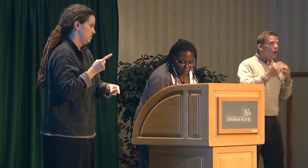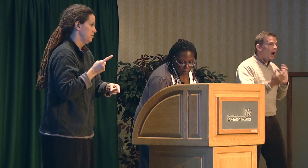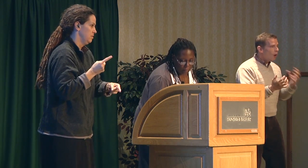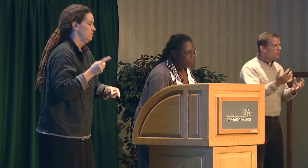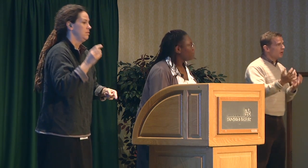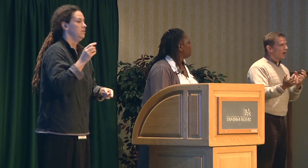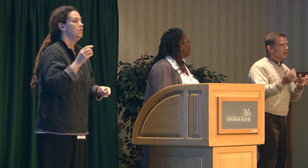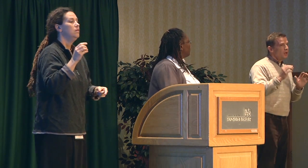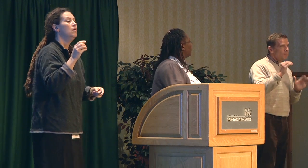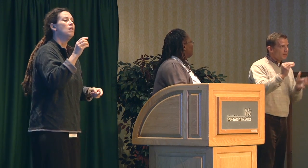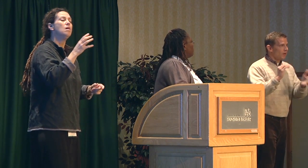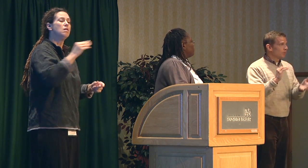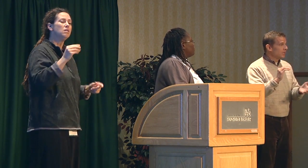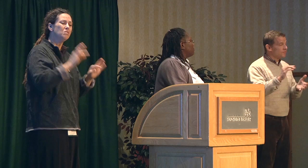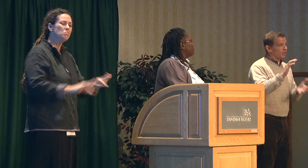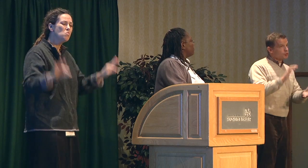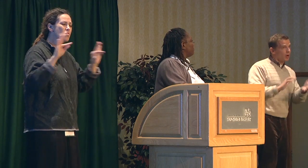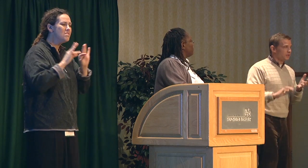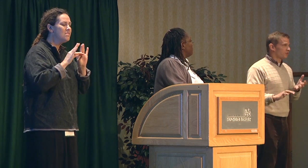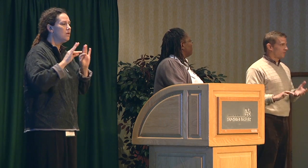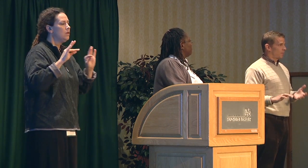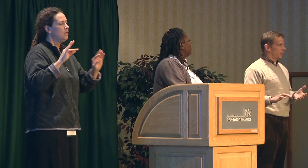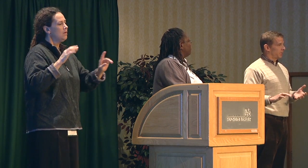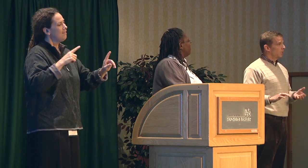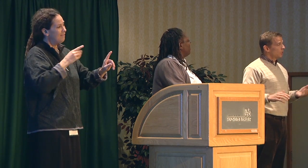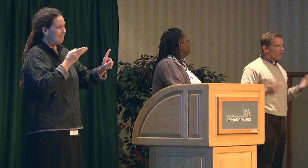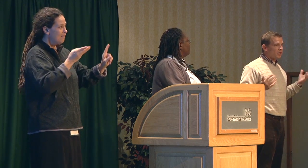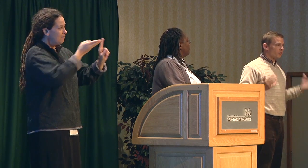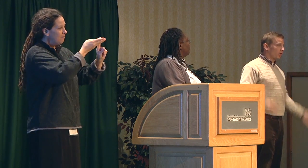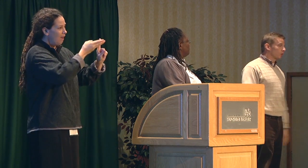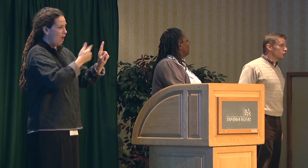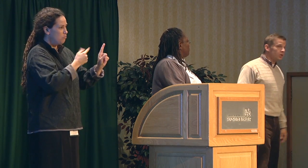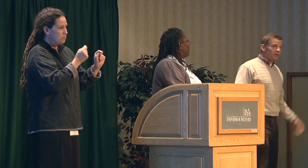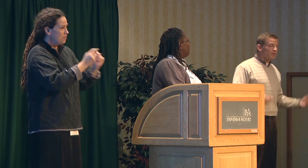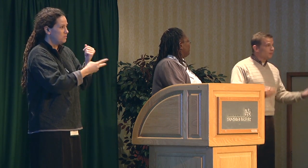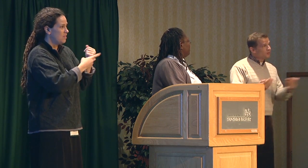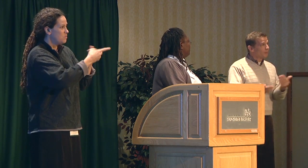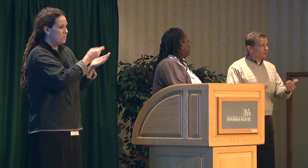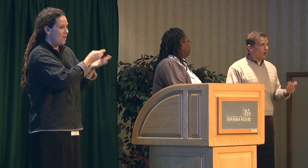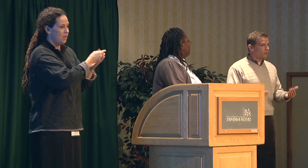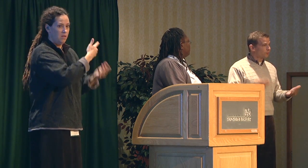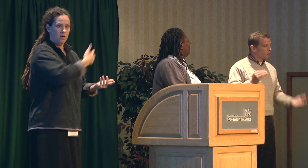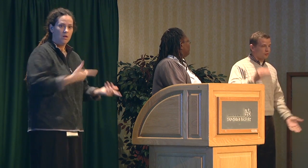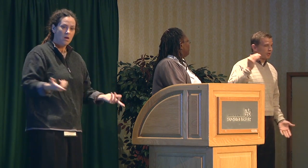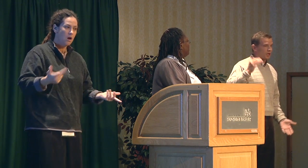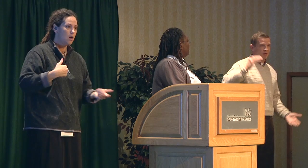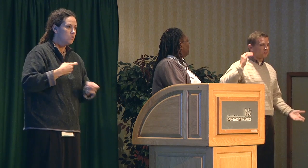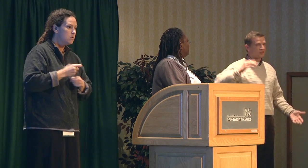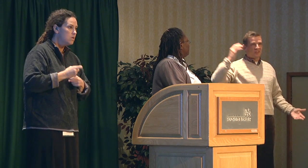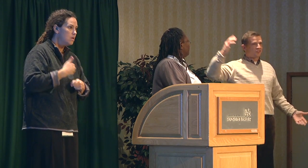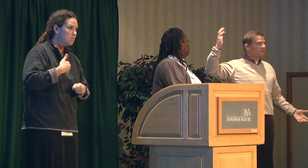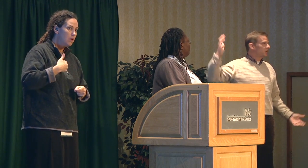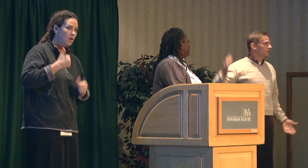see, how can I make them believe that I'm trying to save them money? Because that guy's thinking, are you kidding me? Every time I talk to this person, I got